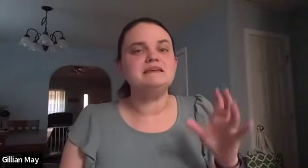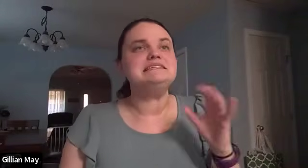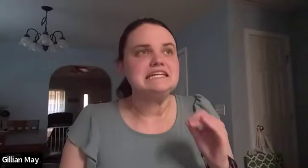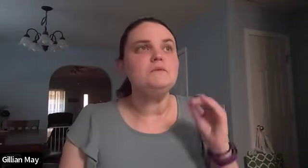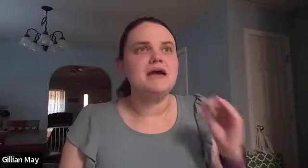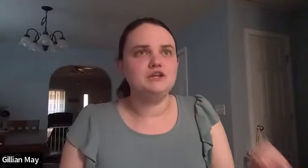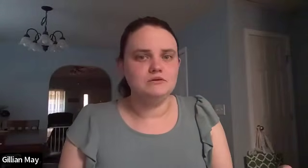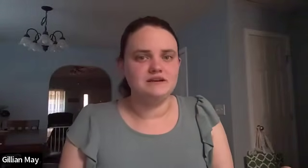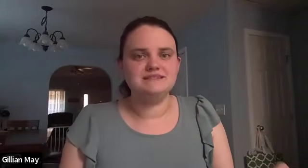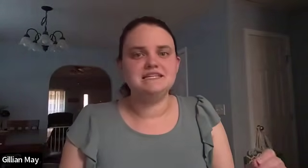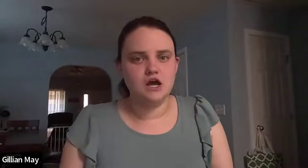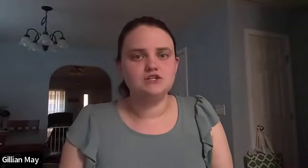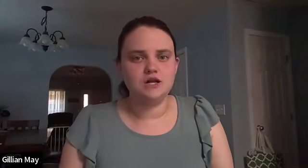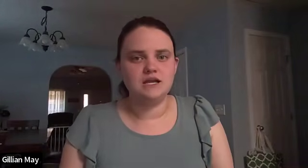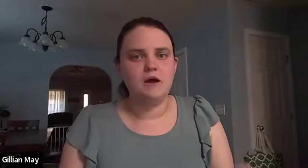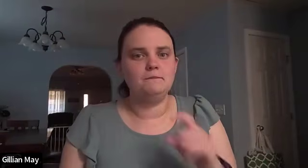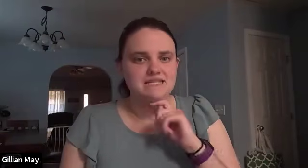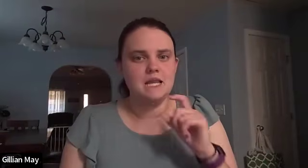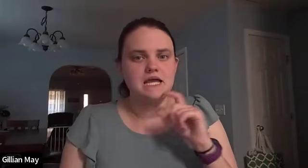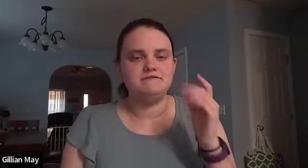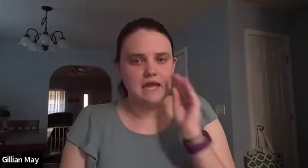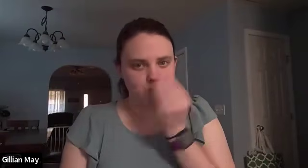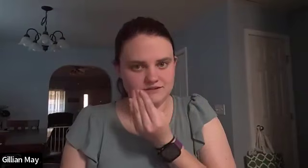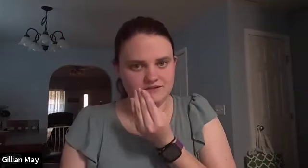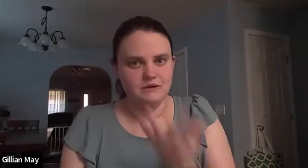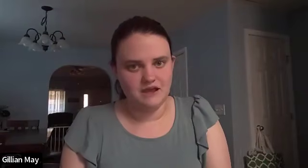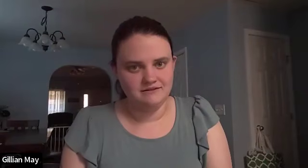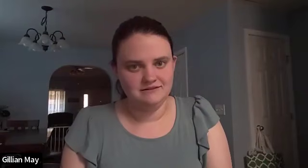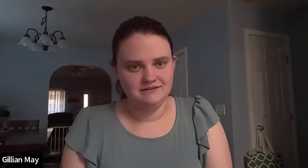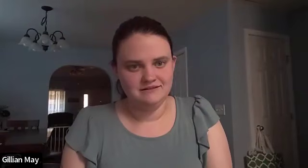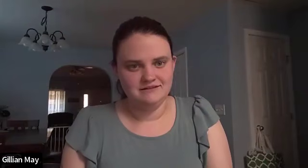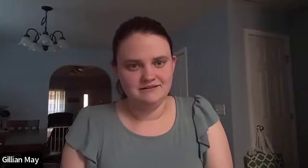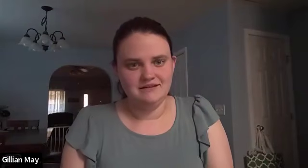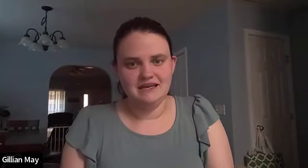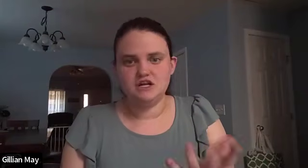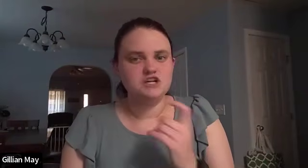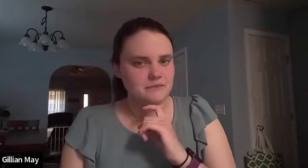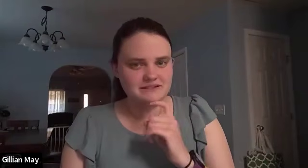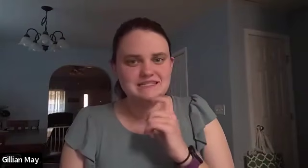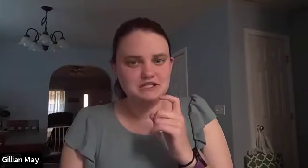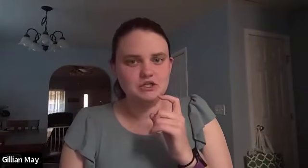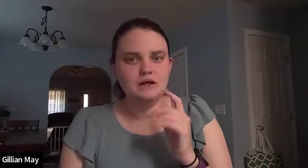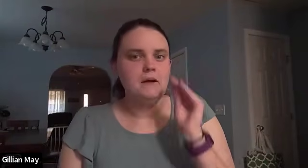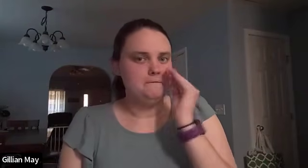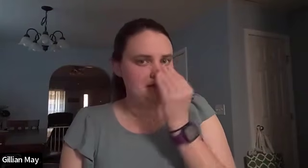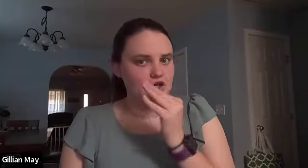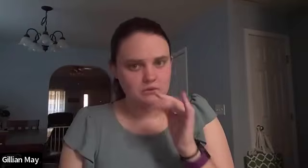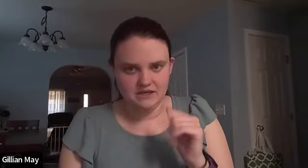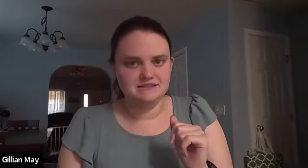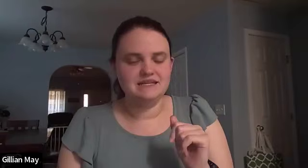not talking about metallic flowers, okay? It's not talking about steel magnolias. It